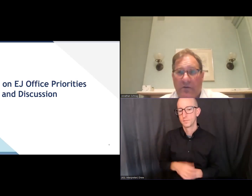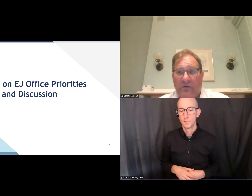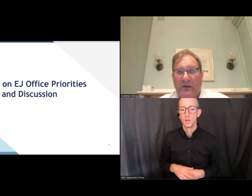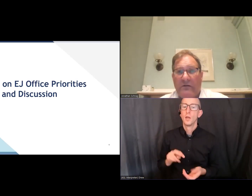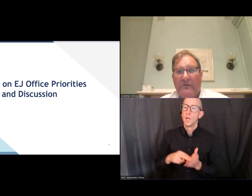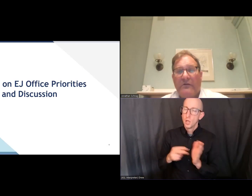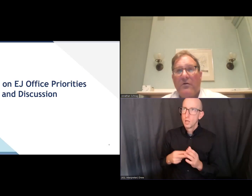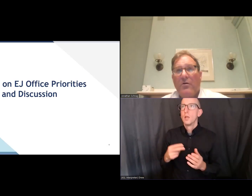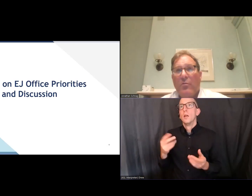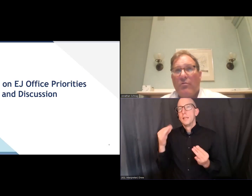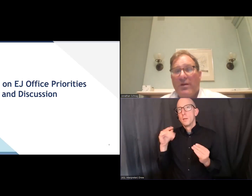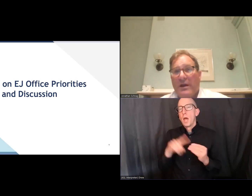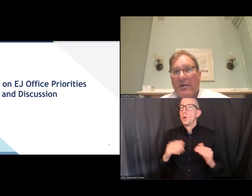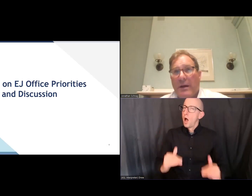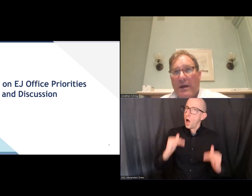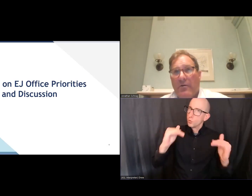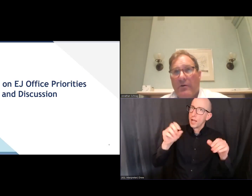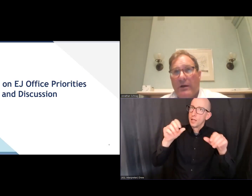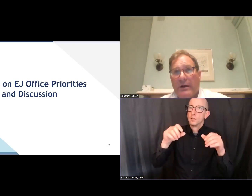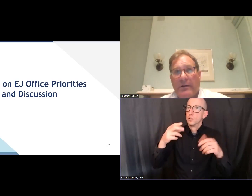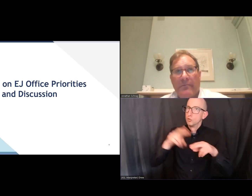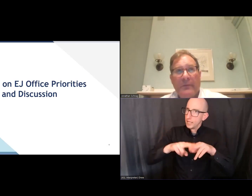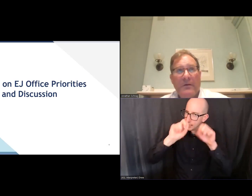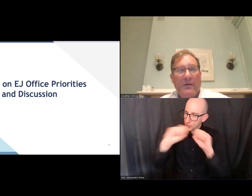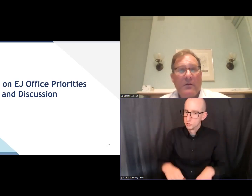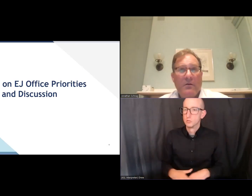upgrading service, we're thinking about